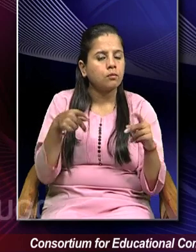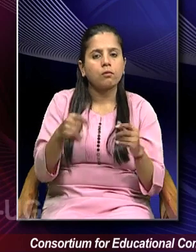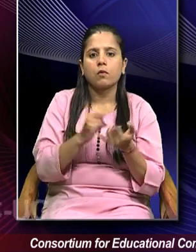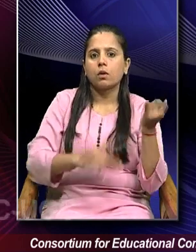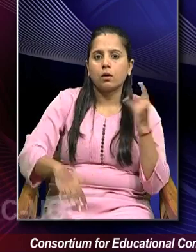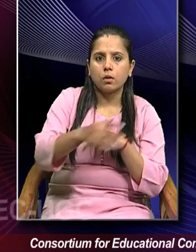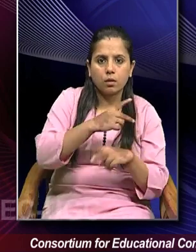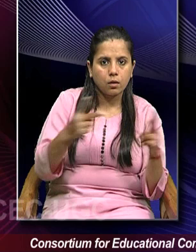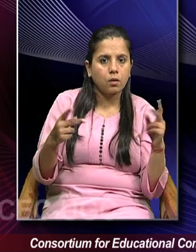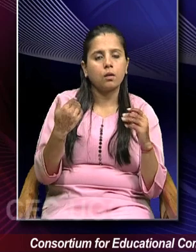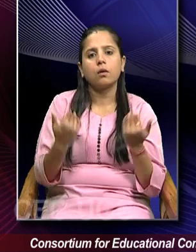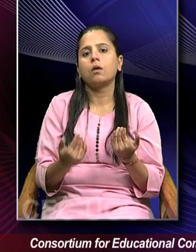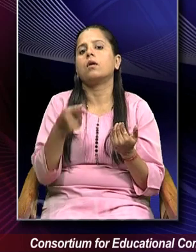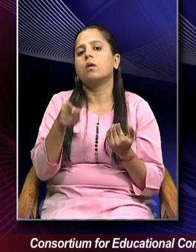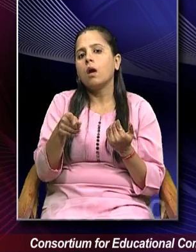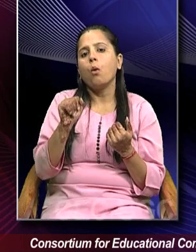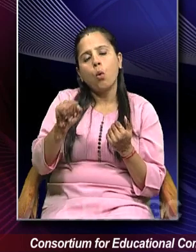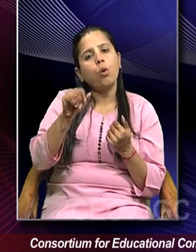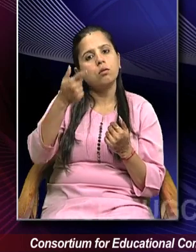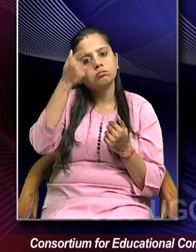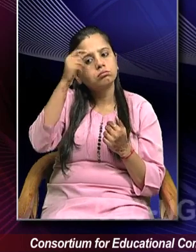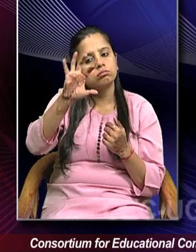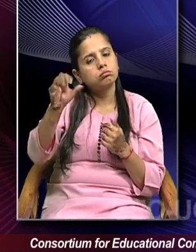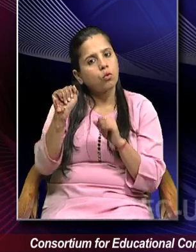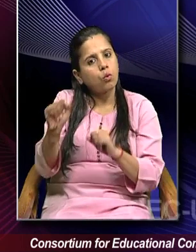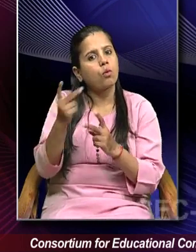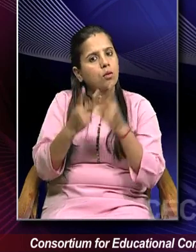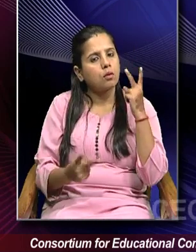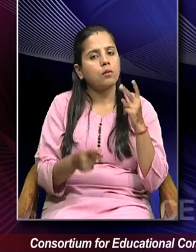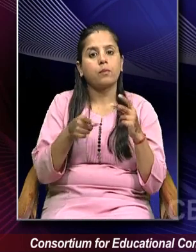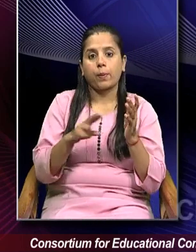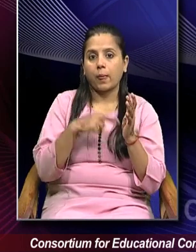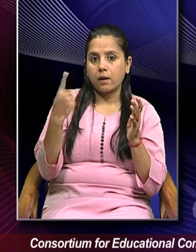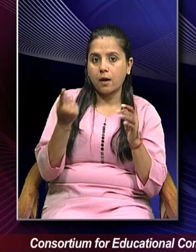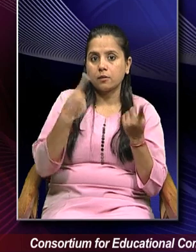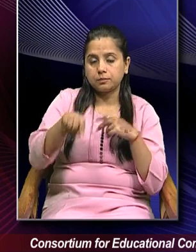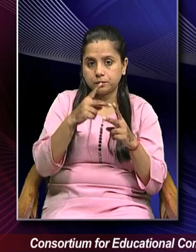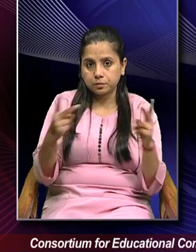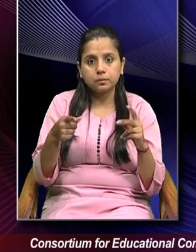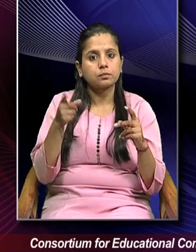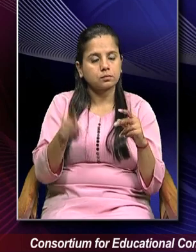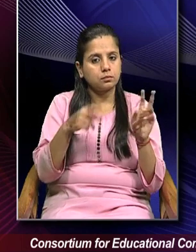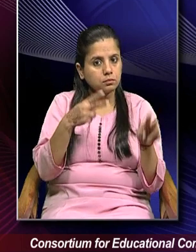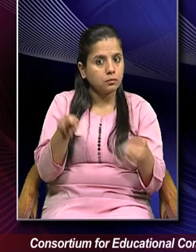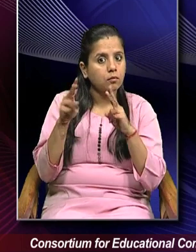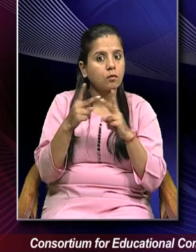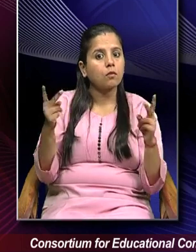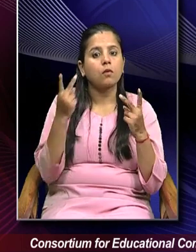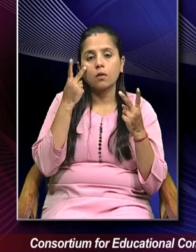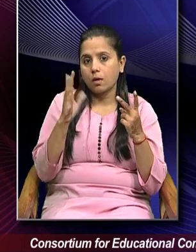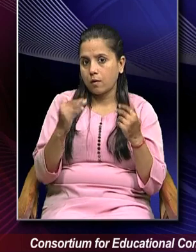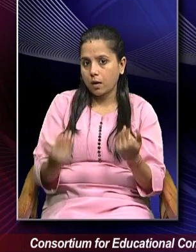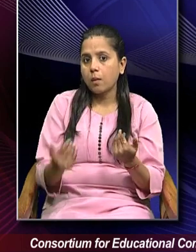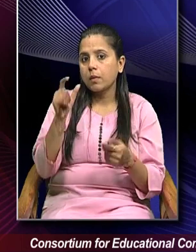social and other kinds of issues in their own country. So, this idea of nationalism, so as to deflect the attention of the